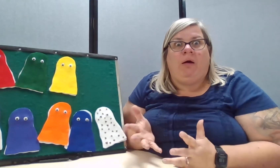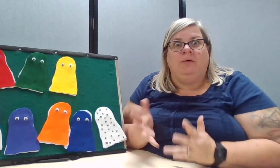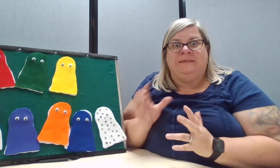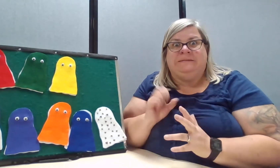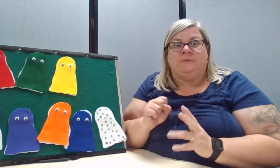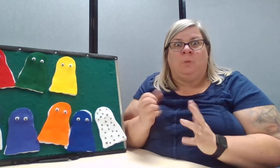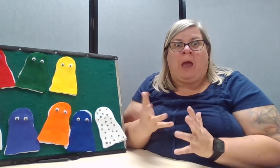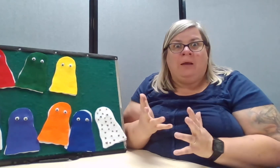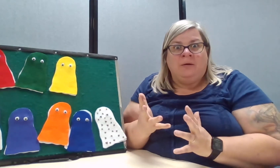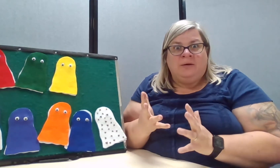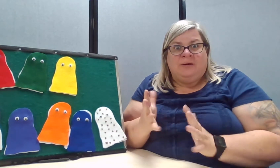Guess what?